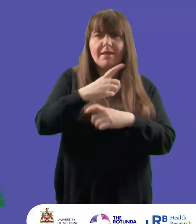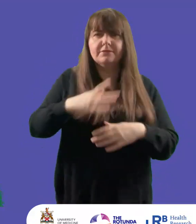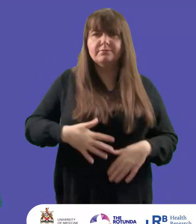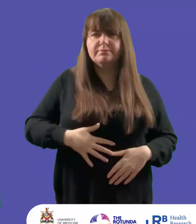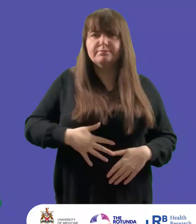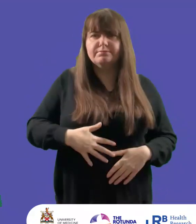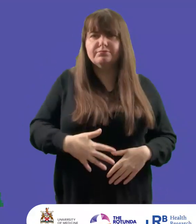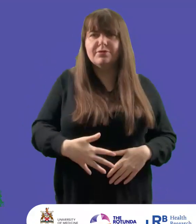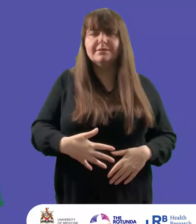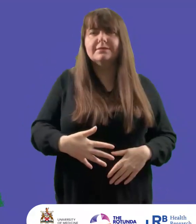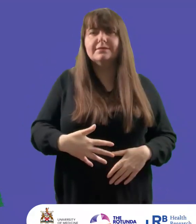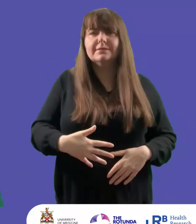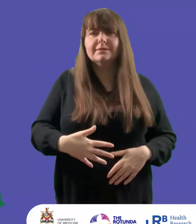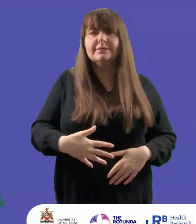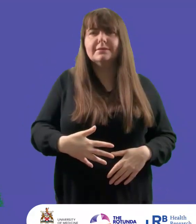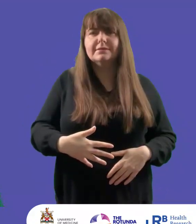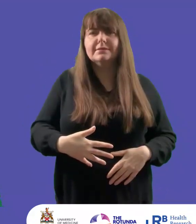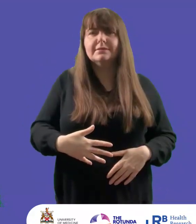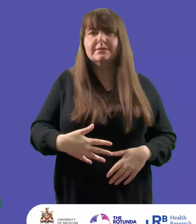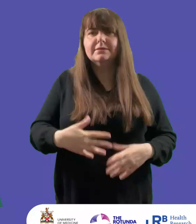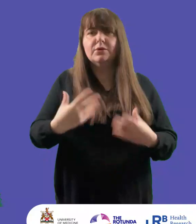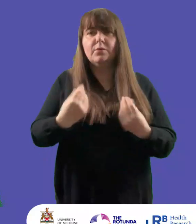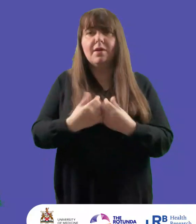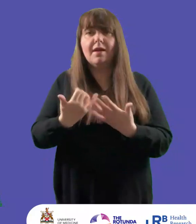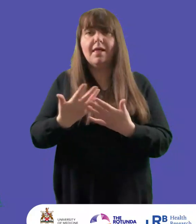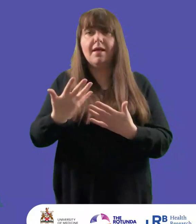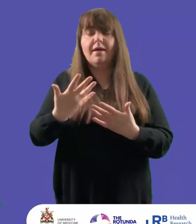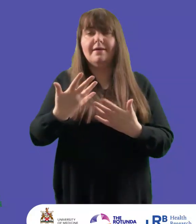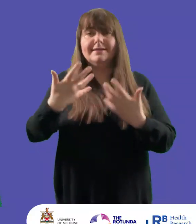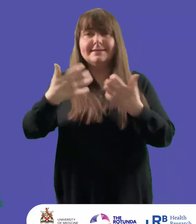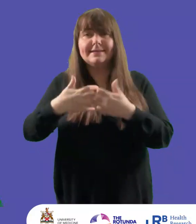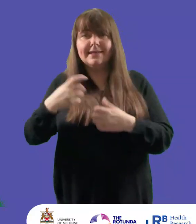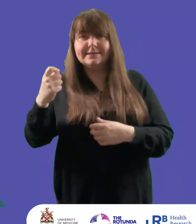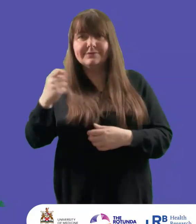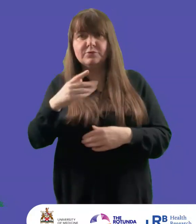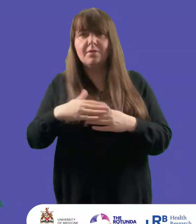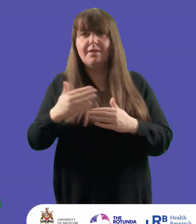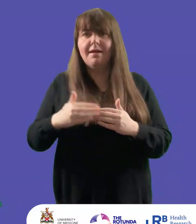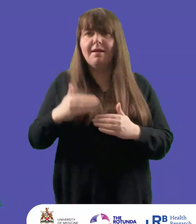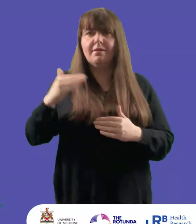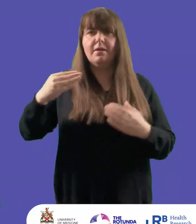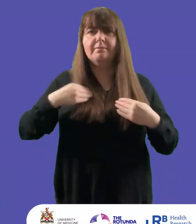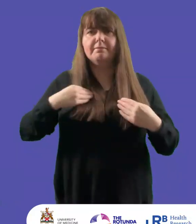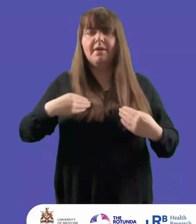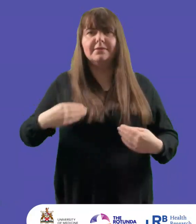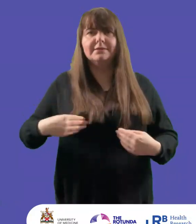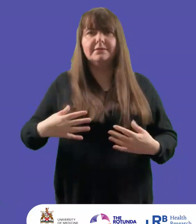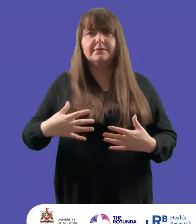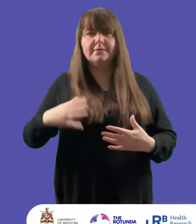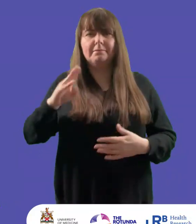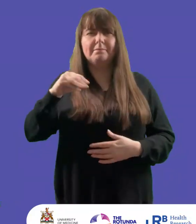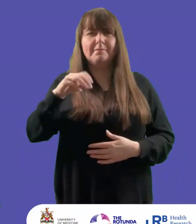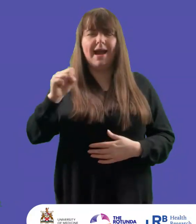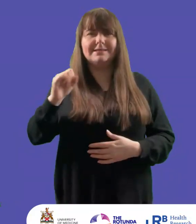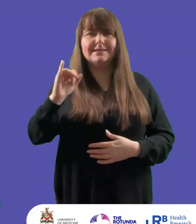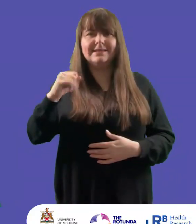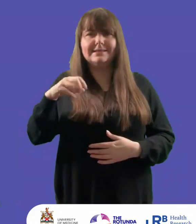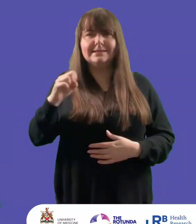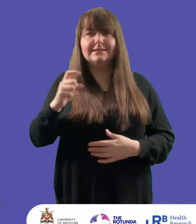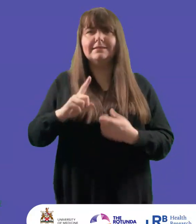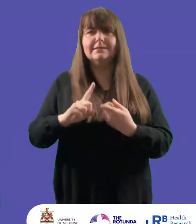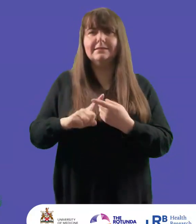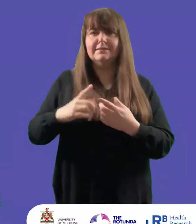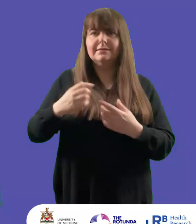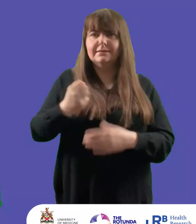pregnancy. And in ladies, as you said, with technical difficulties, with a higher body mass index,